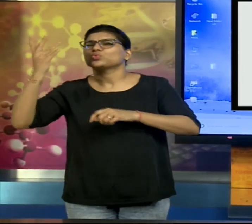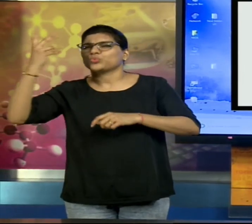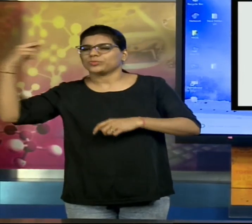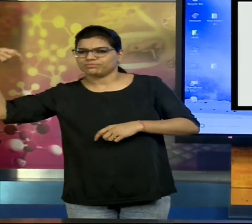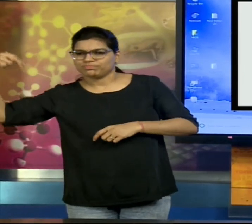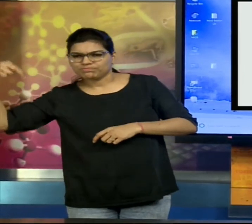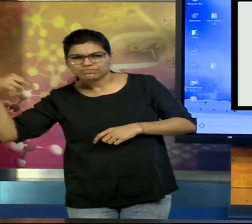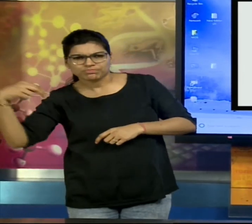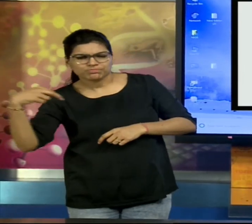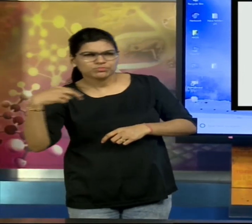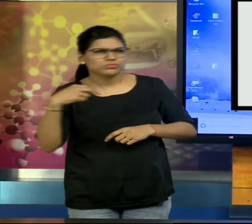marketing places.